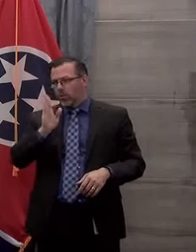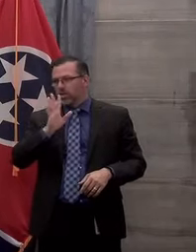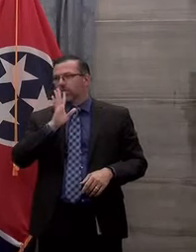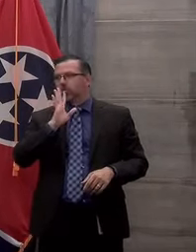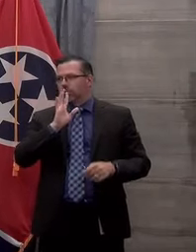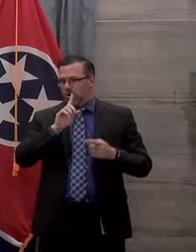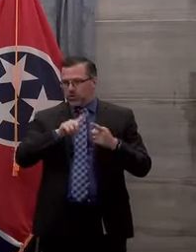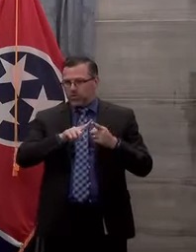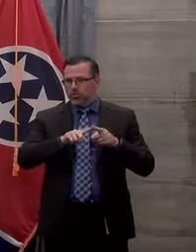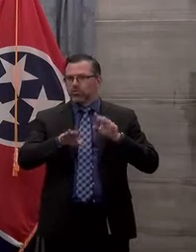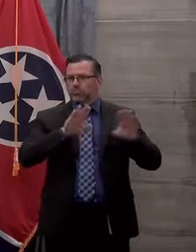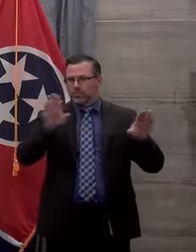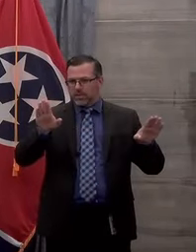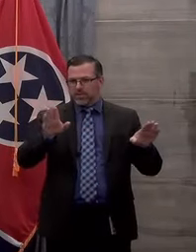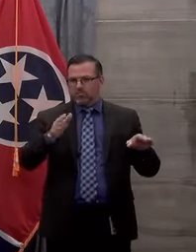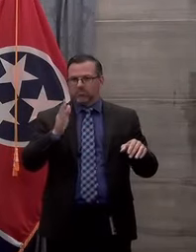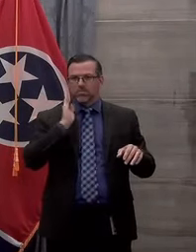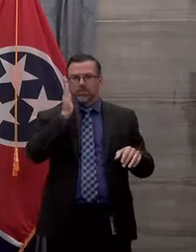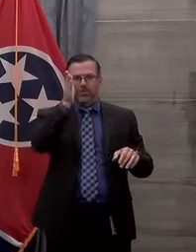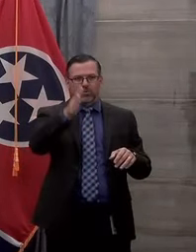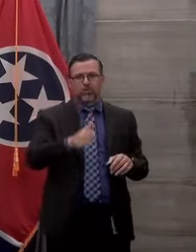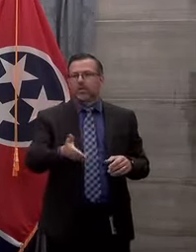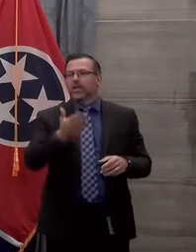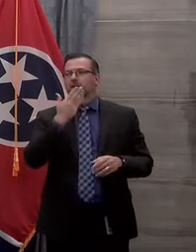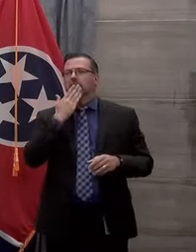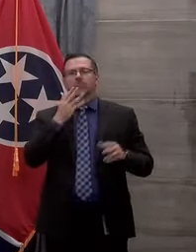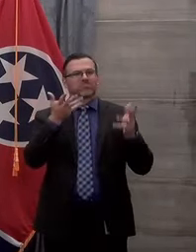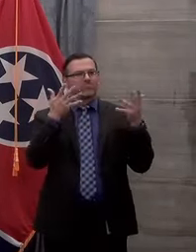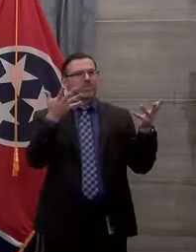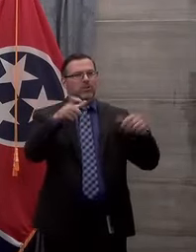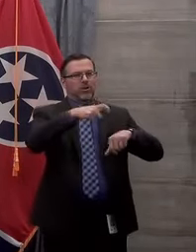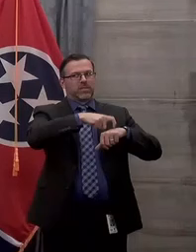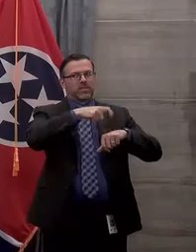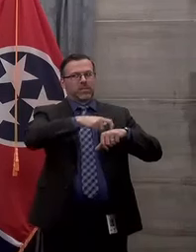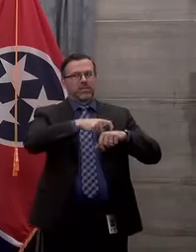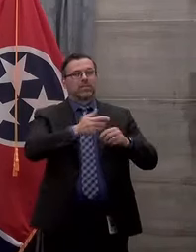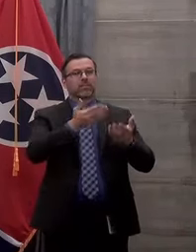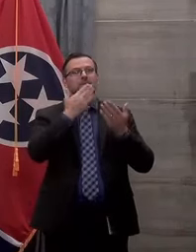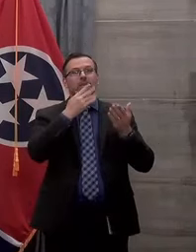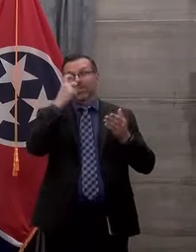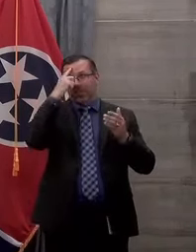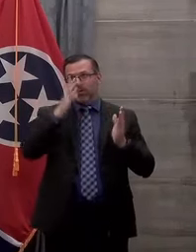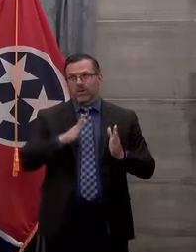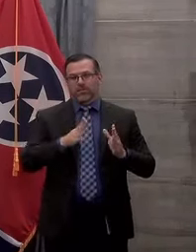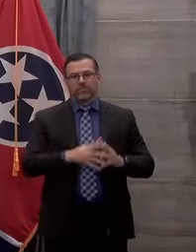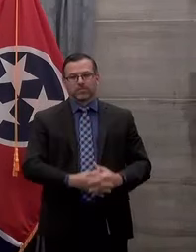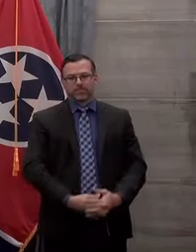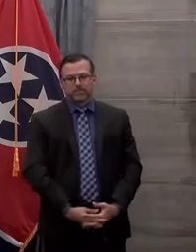folks going forward. That's all the time we have today. Thank you all.